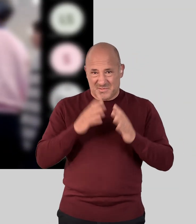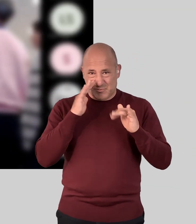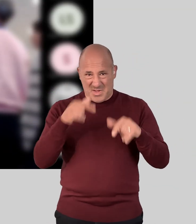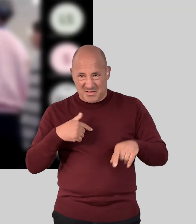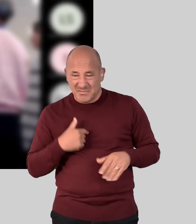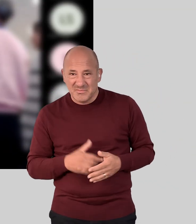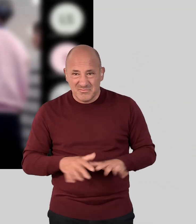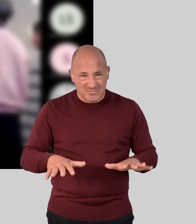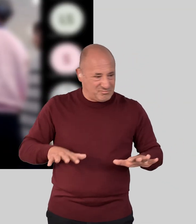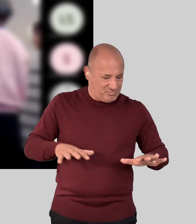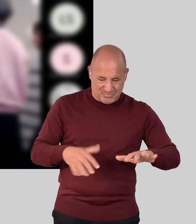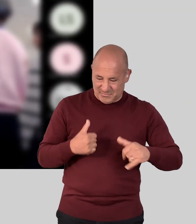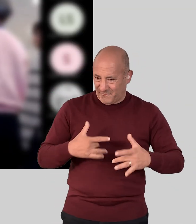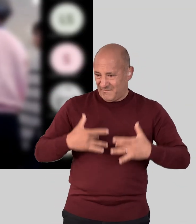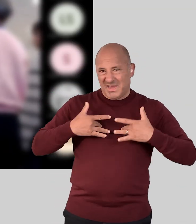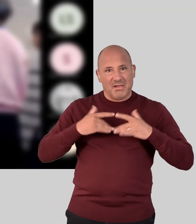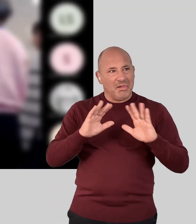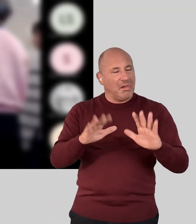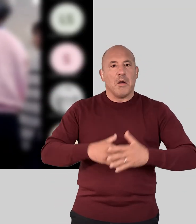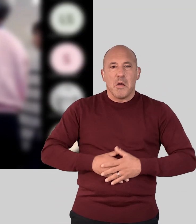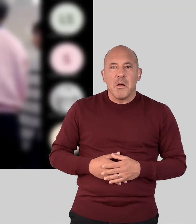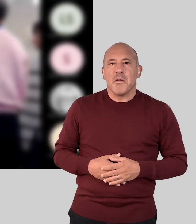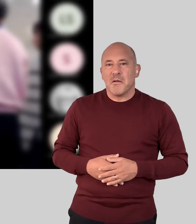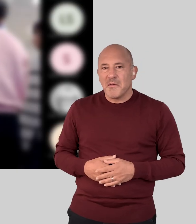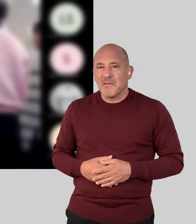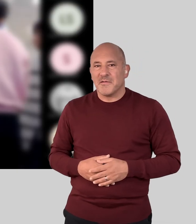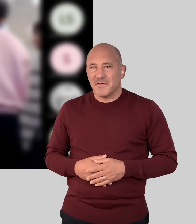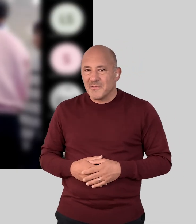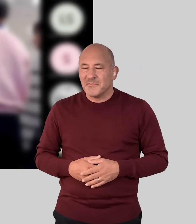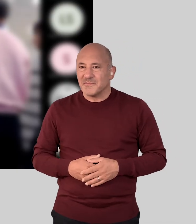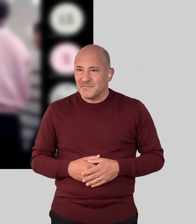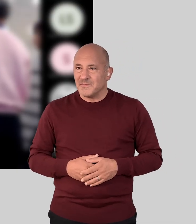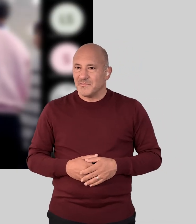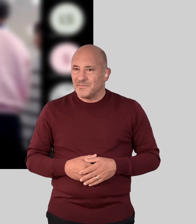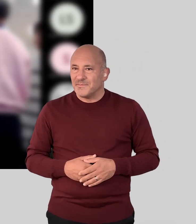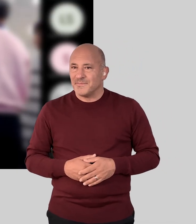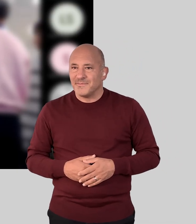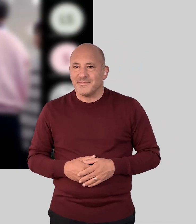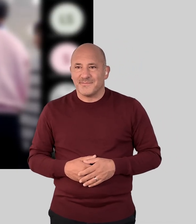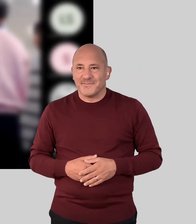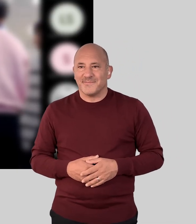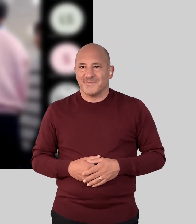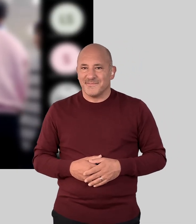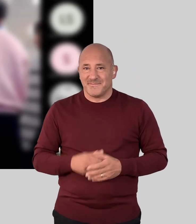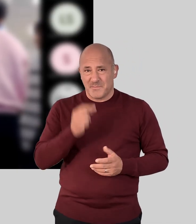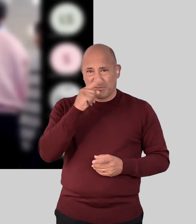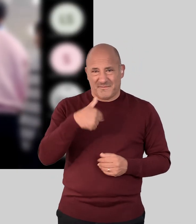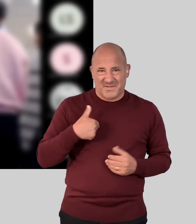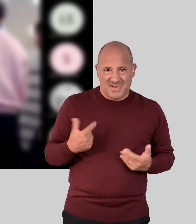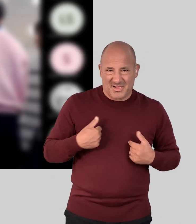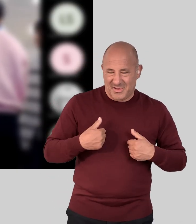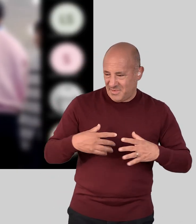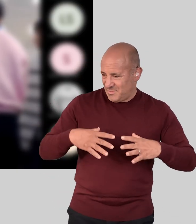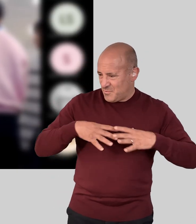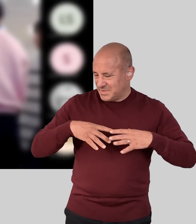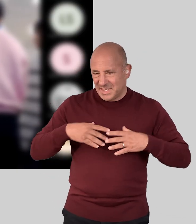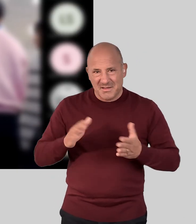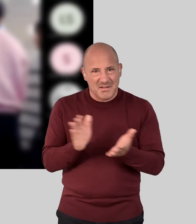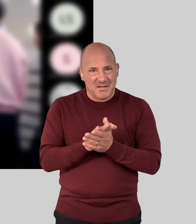just check in for yourselves and just notice just how that feels. It might feel